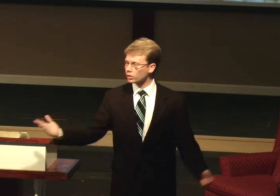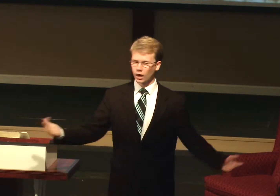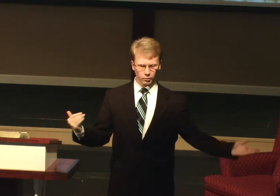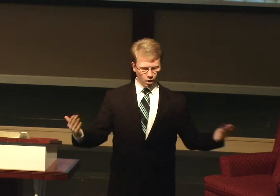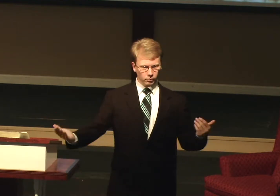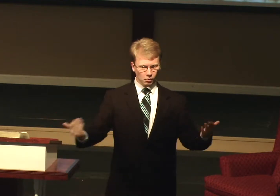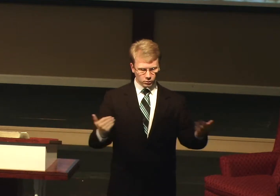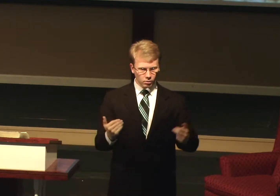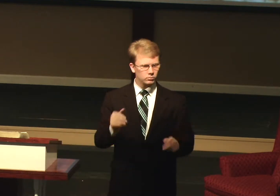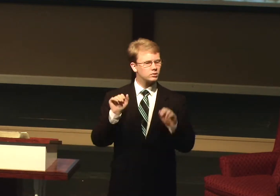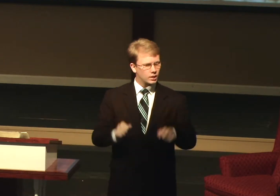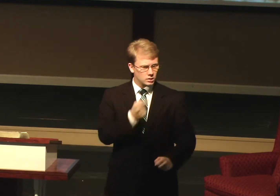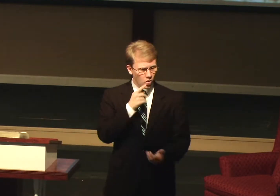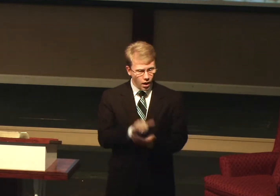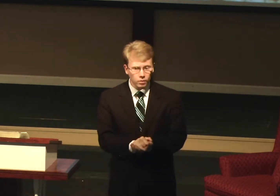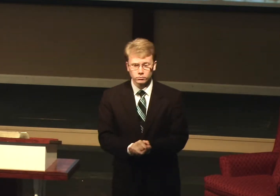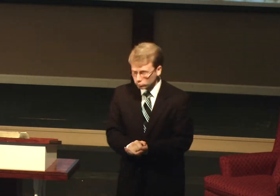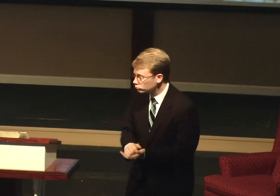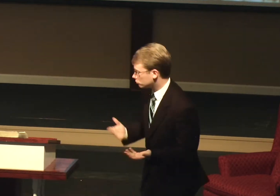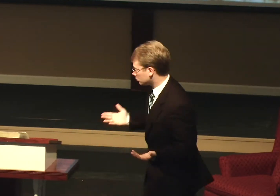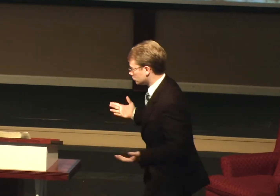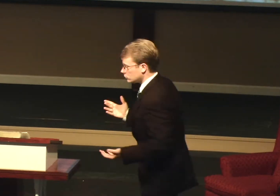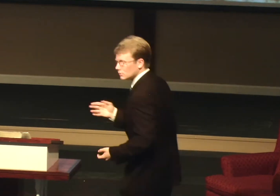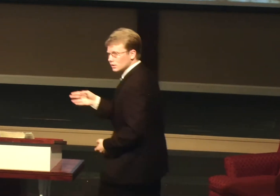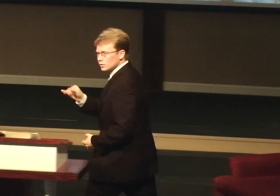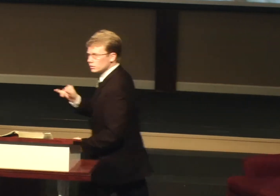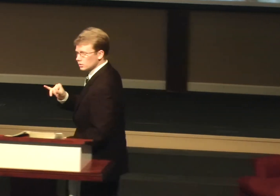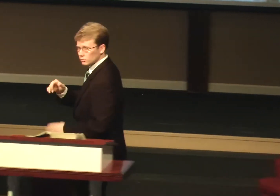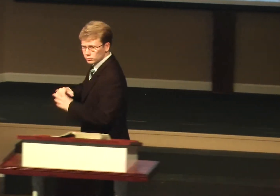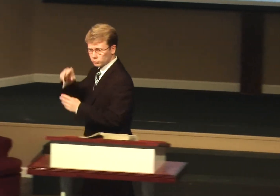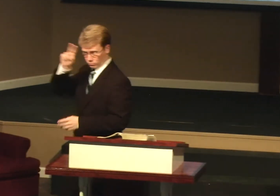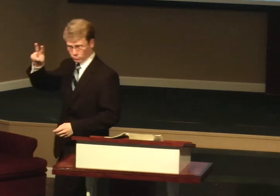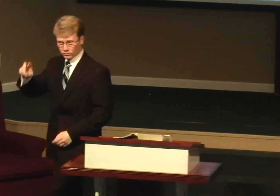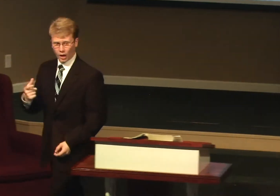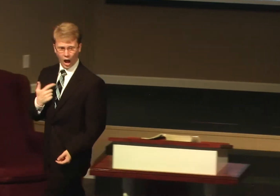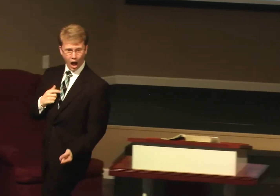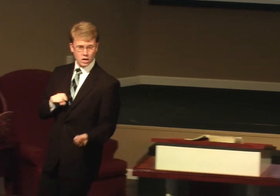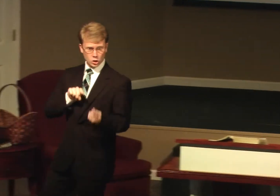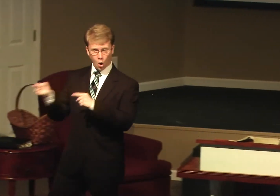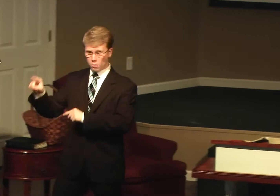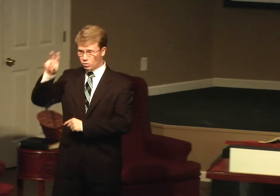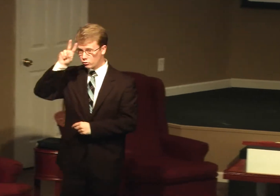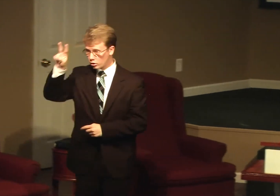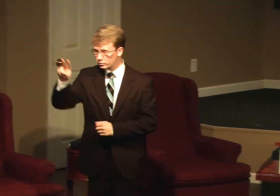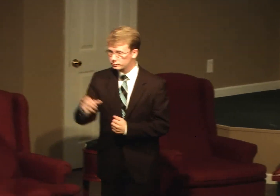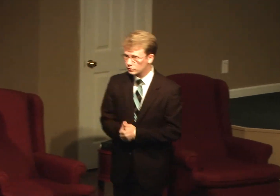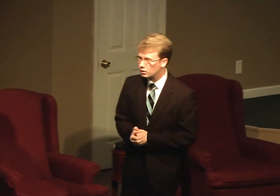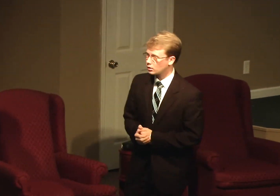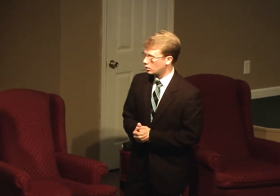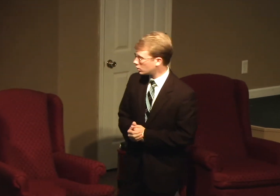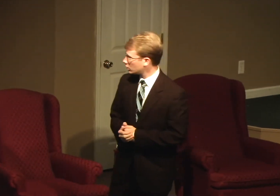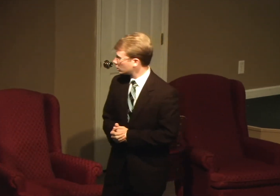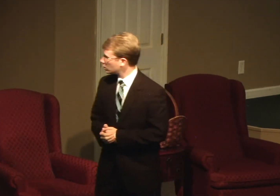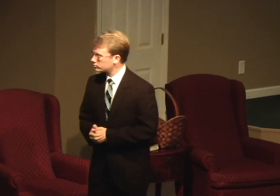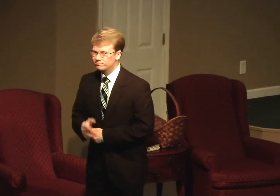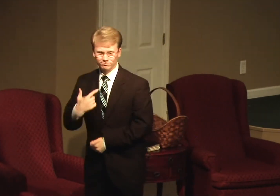come in. Or they do have the right to say, yes, you can come in, you're granted entrance. In Peru, when I go there,